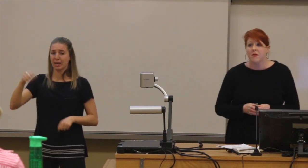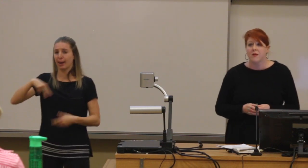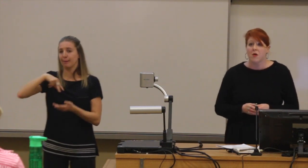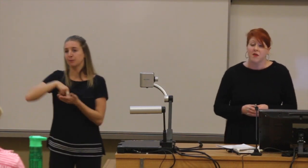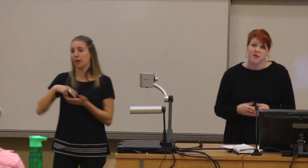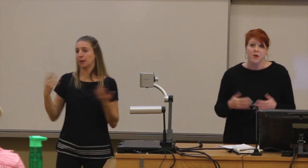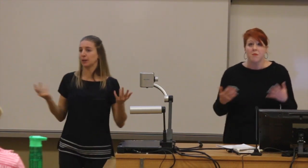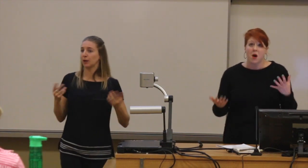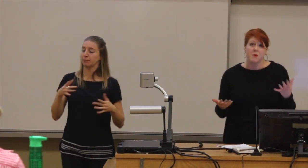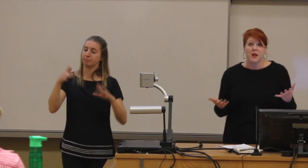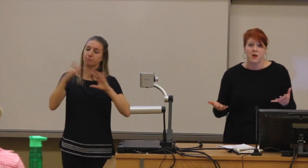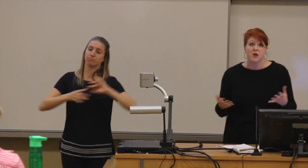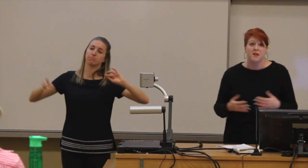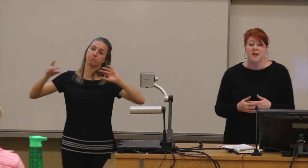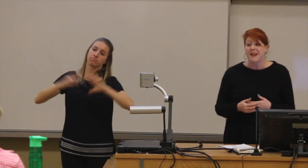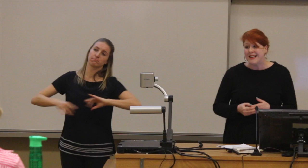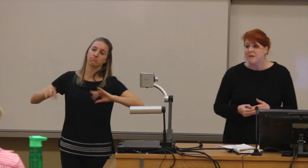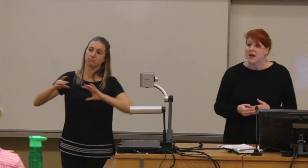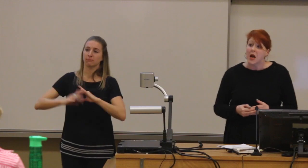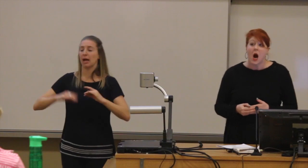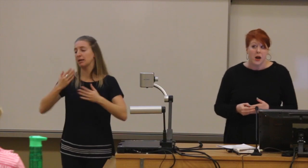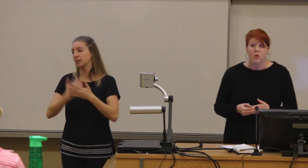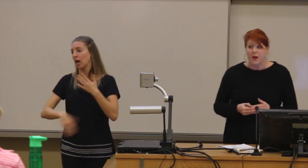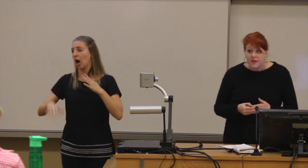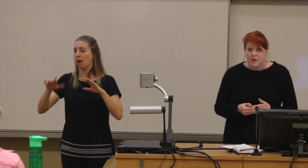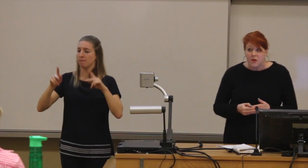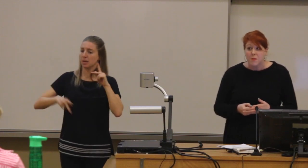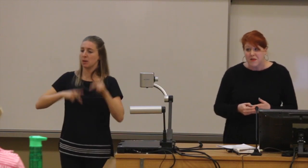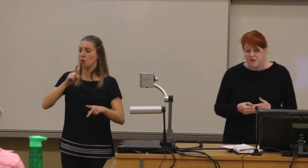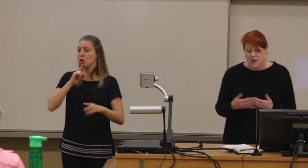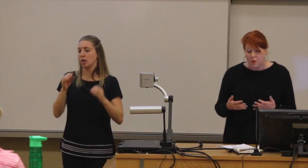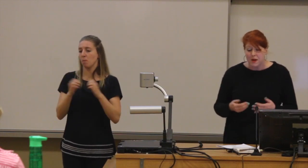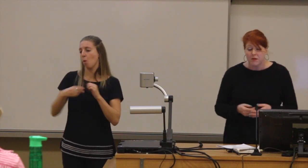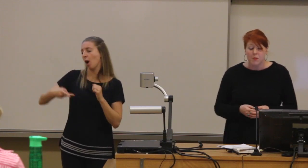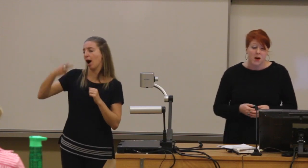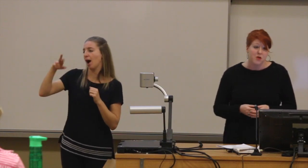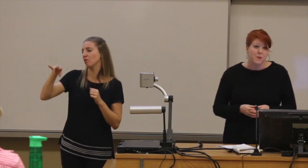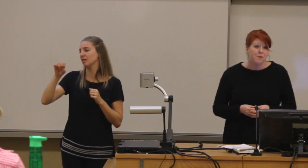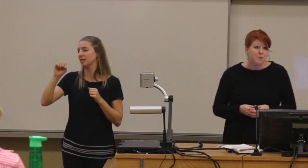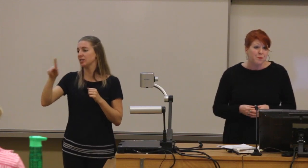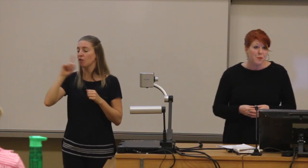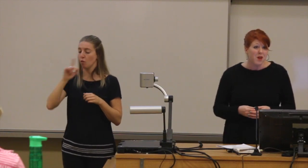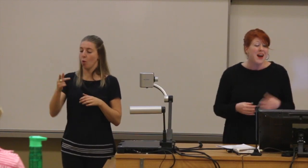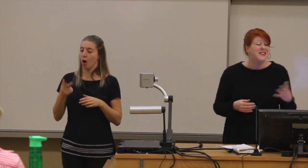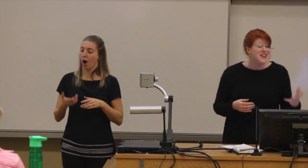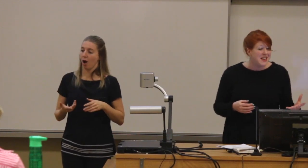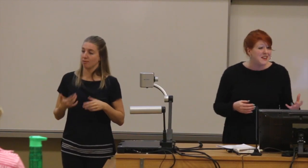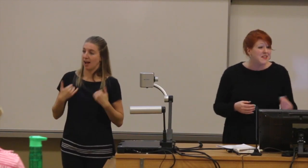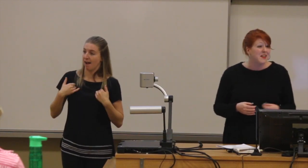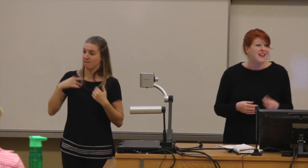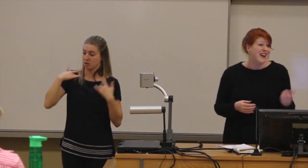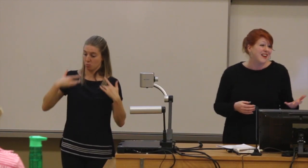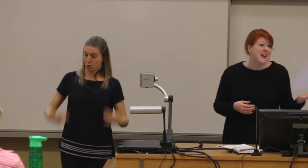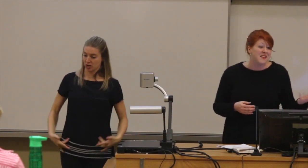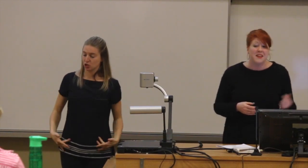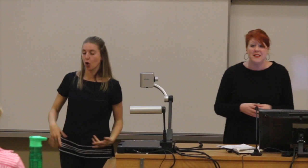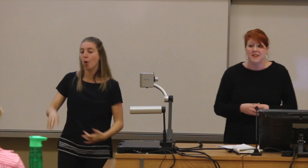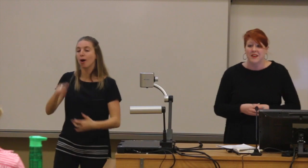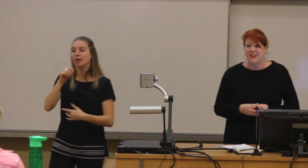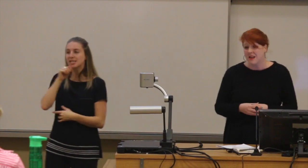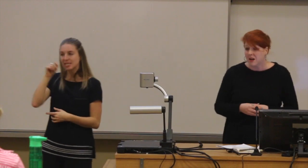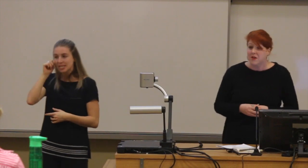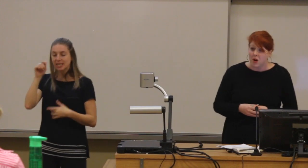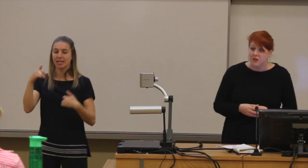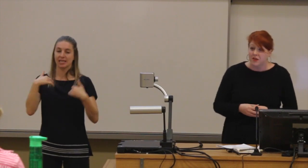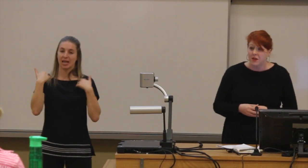you that there are certain populations that tend to be at higher risk for developing depression. Teens,